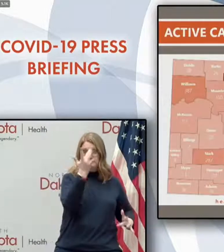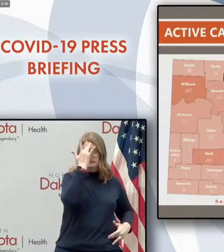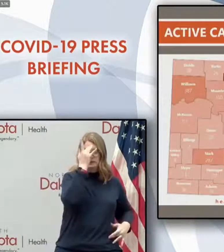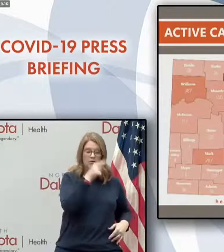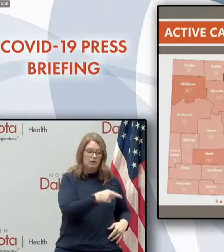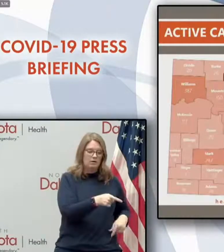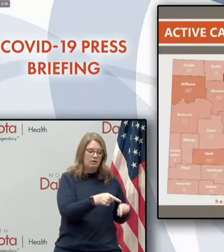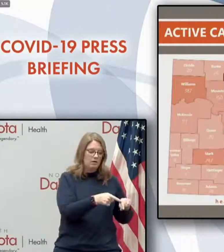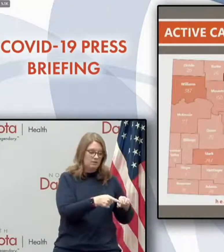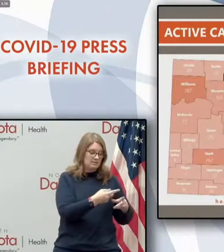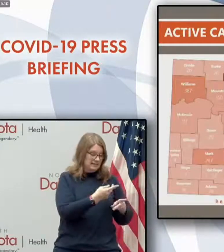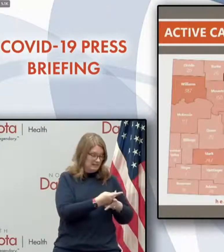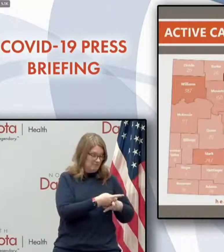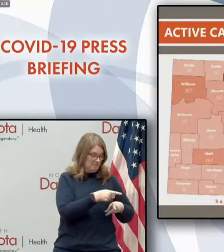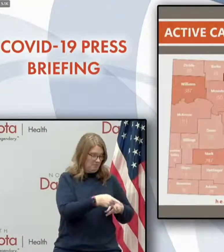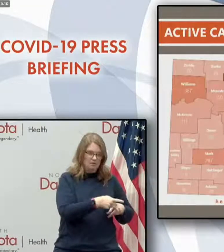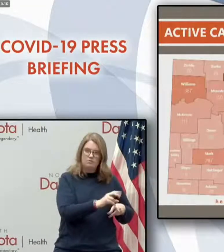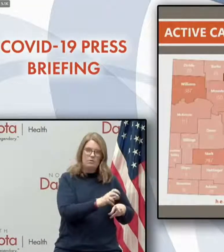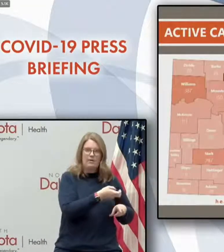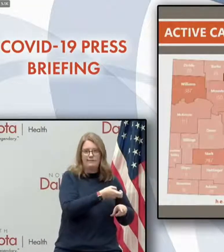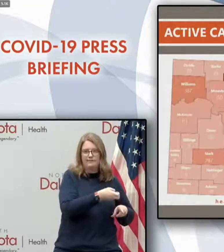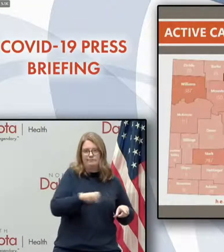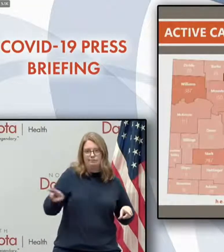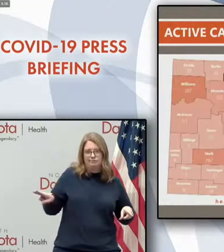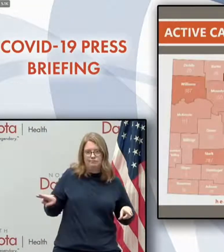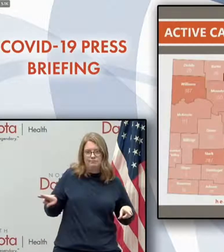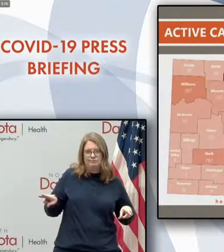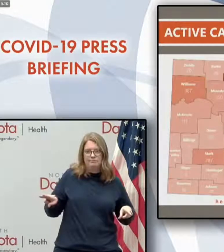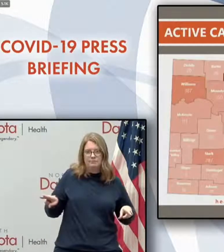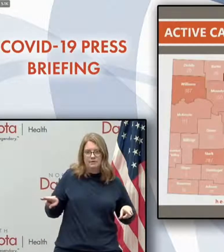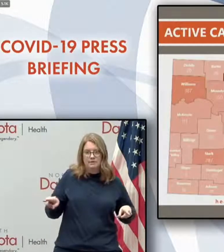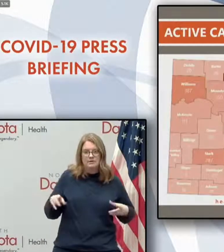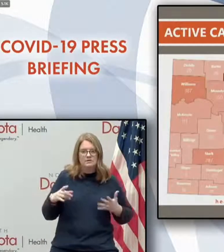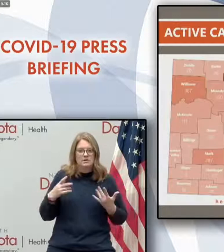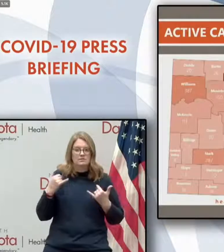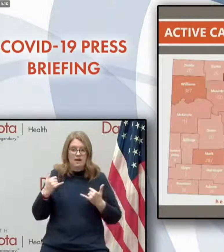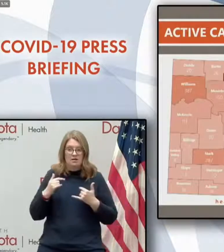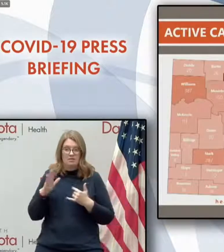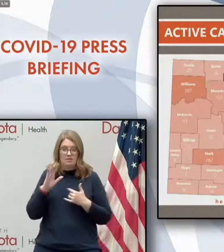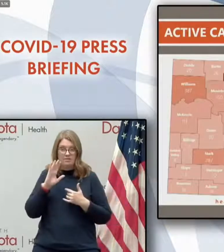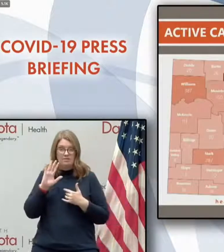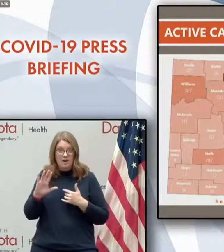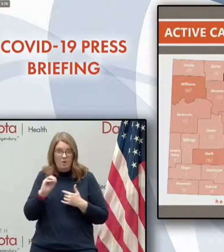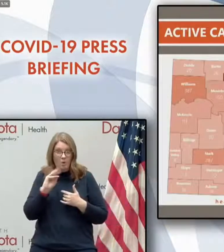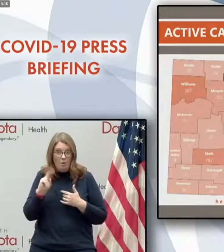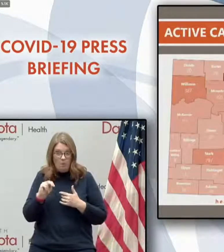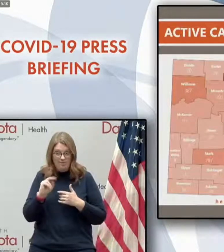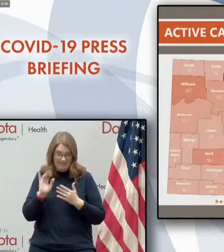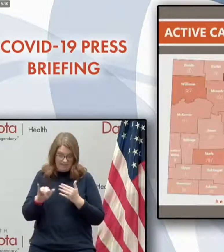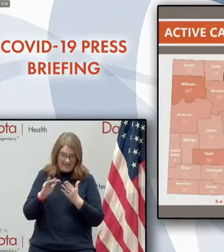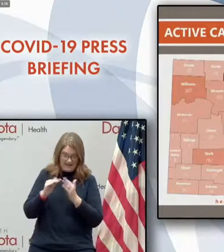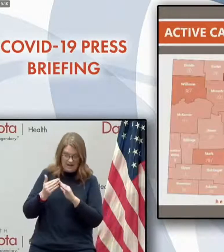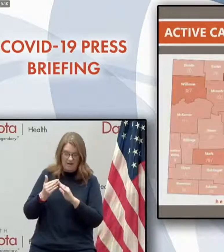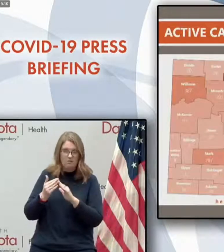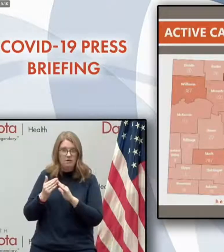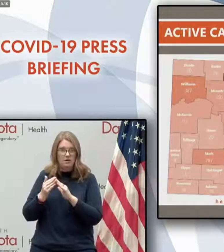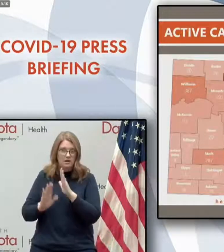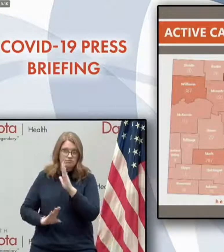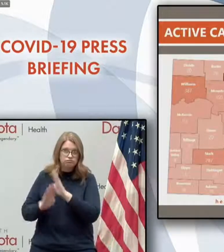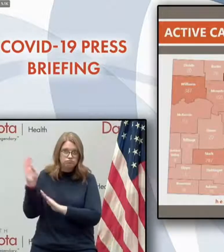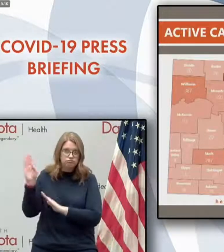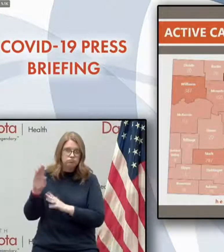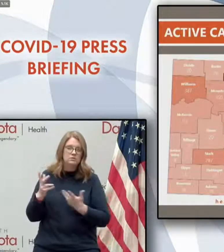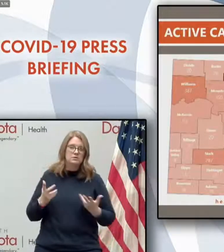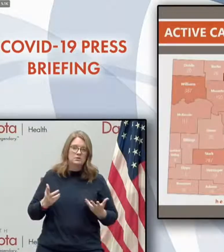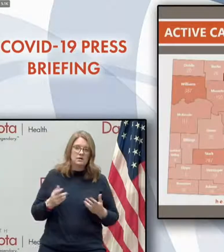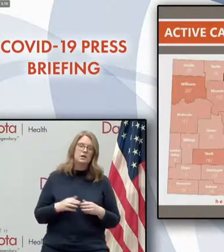the larger areas are now getting inundated by cases in their own right. Earlier on in this battle against COVID, we